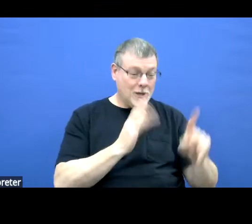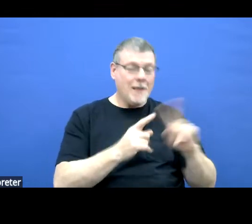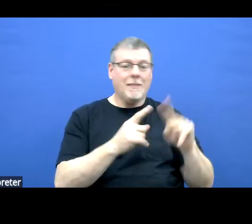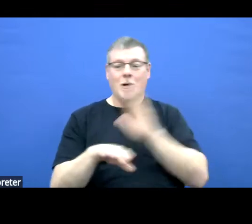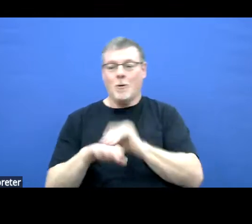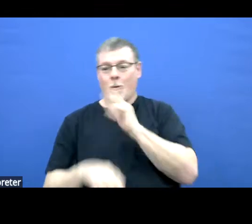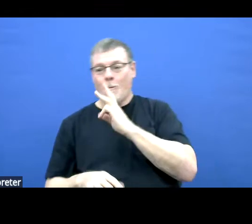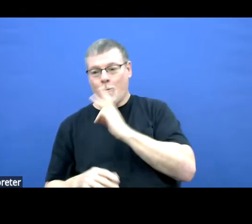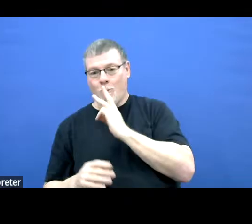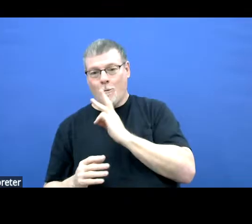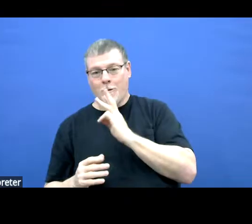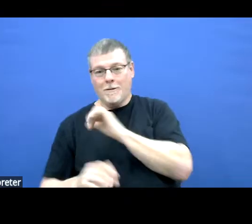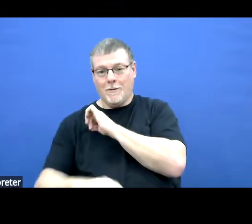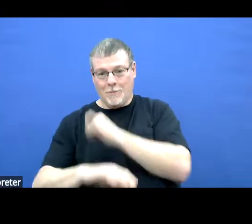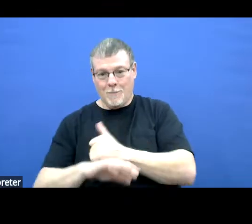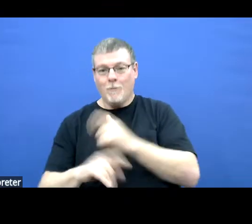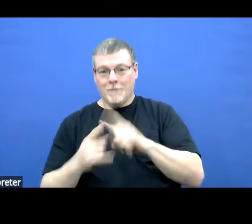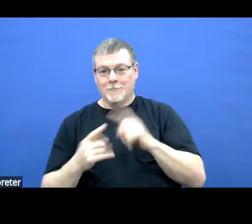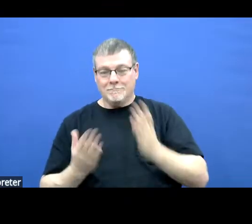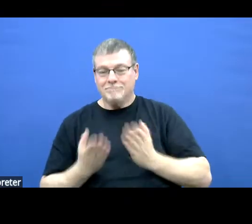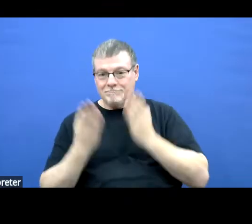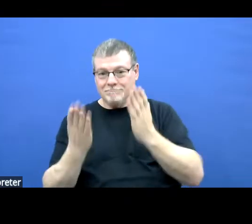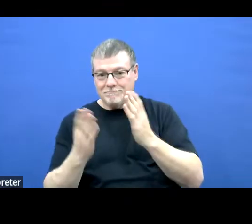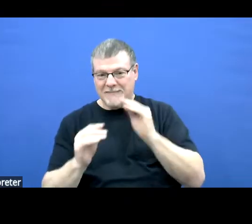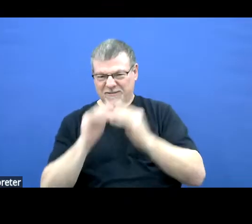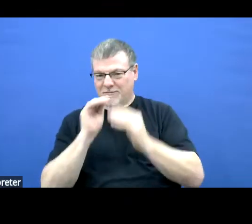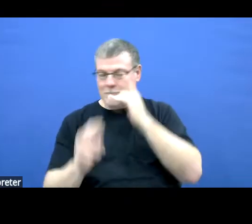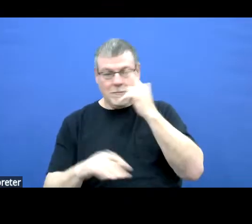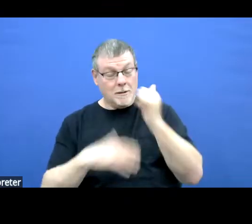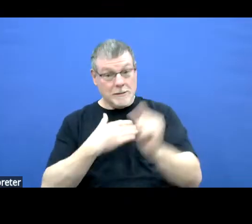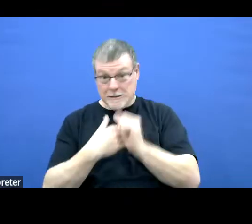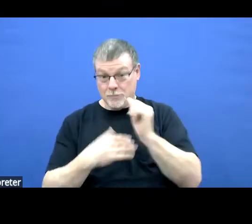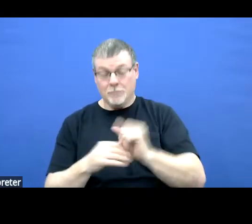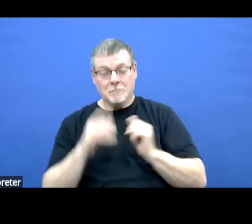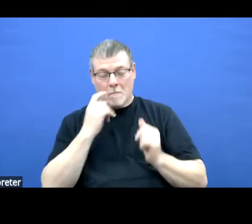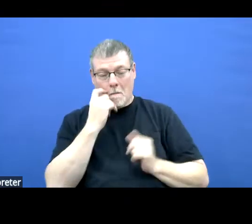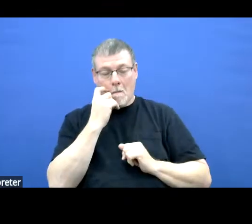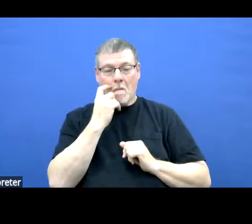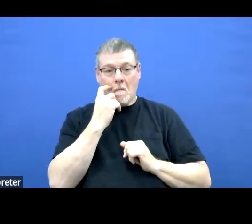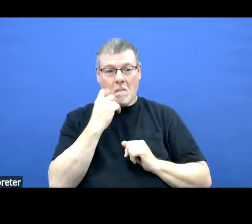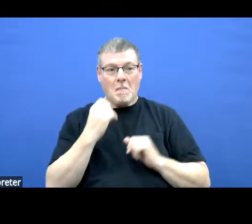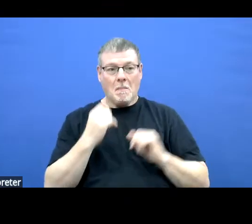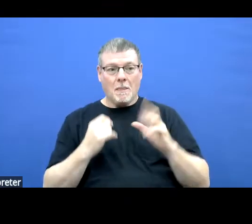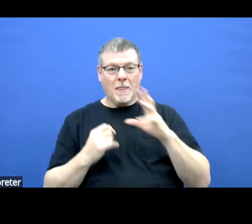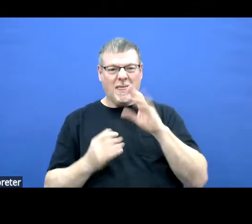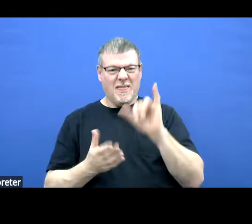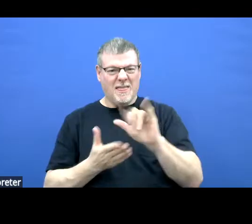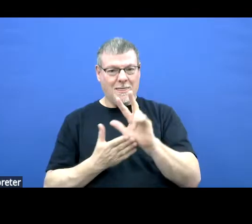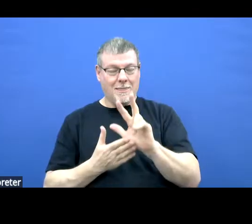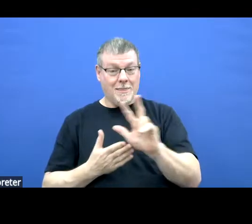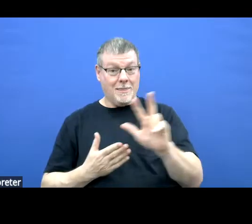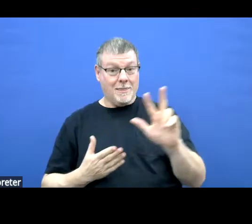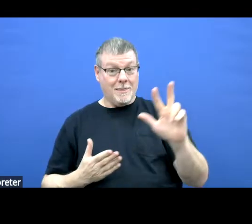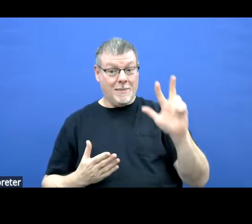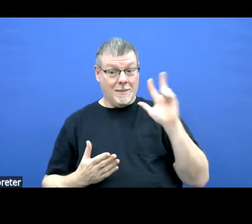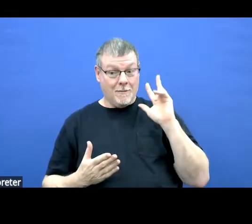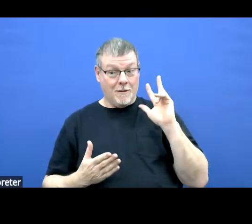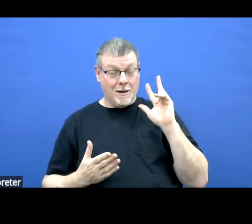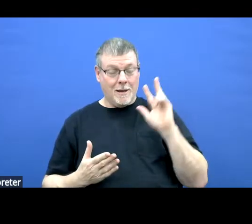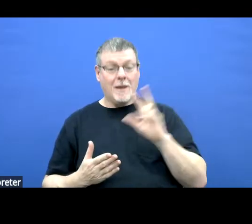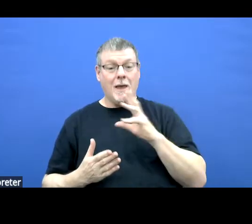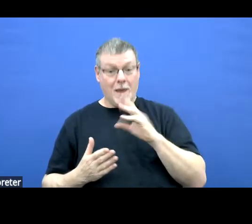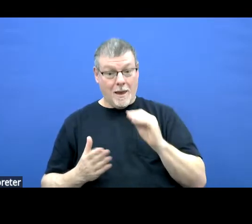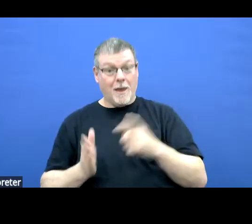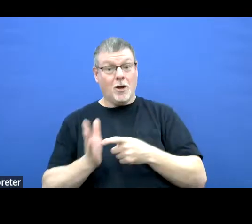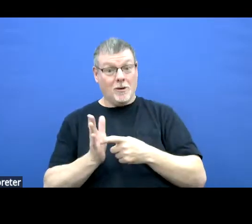Authority, offered our services to fix the hump because it was dangerous. That was 3 weeks ago. It took